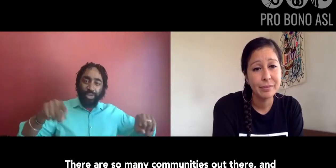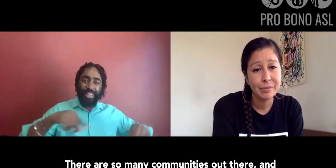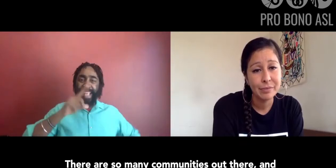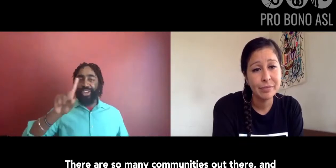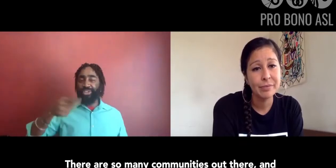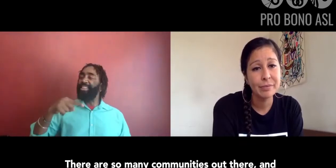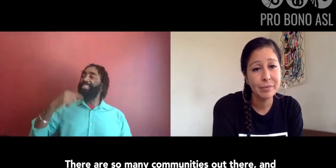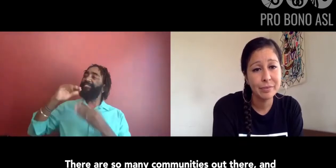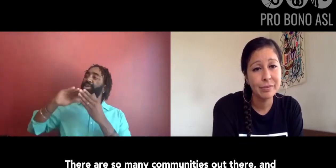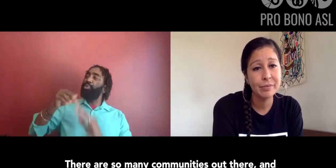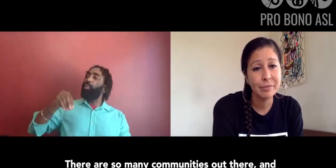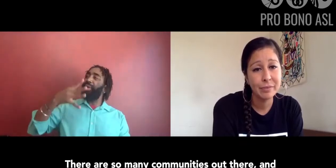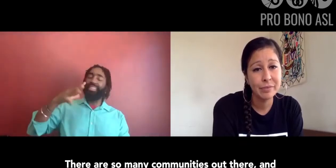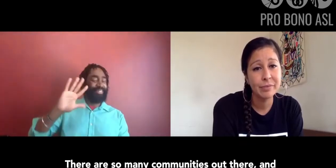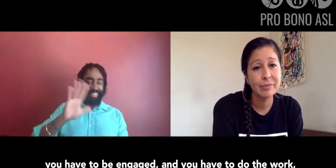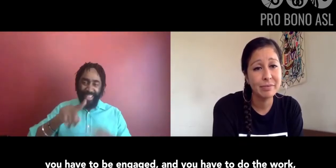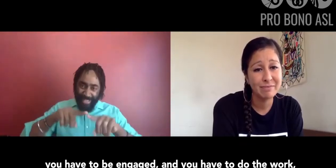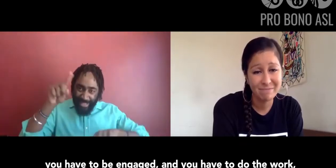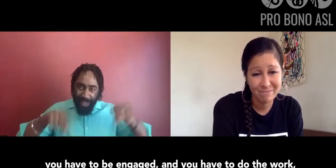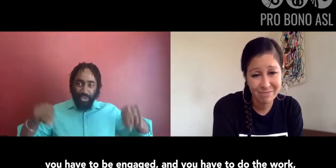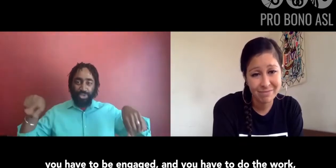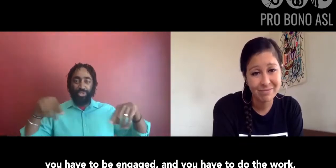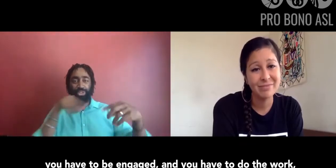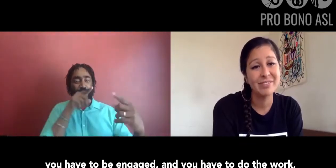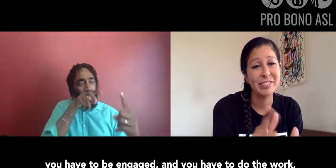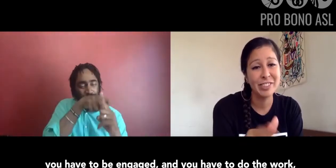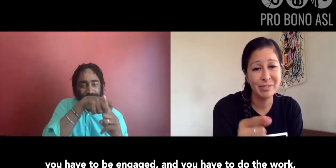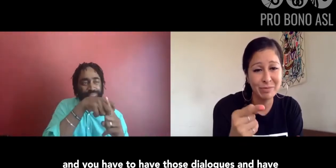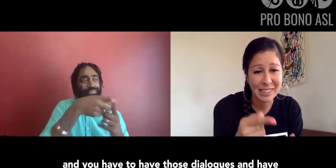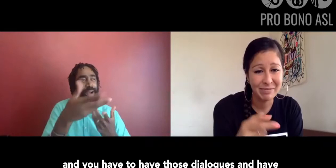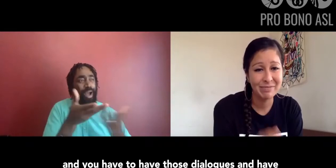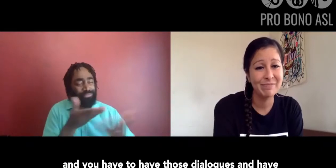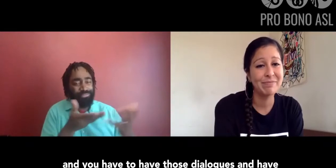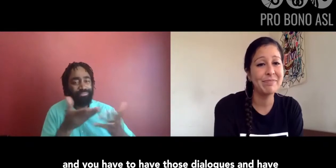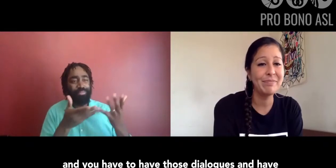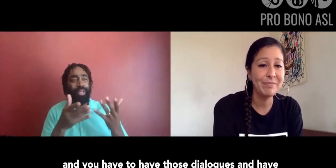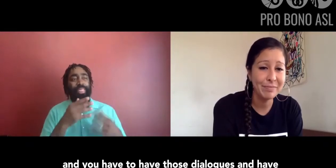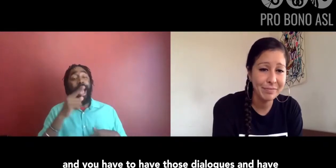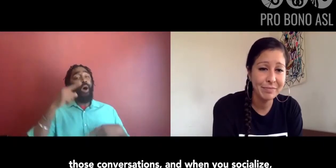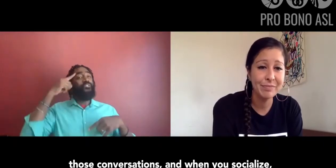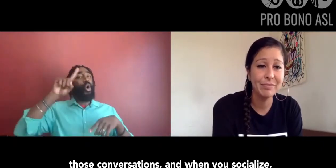community. There are so many communities out there. And you have to be engaged, and you have to do the work, and you have to have those